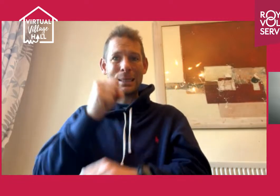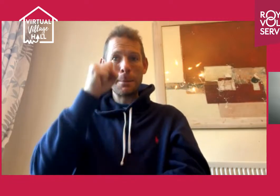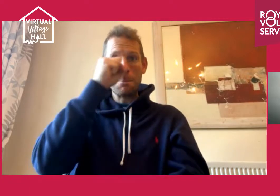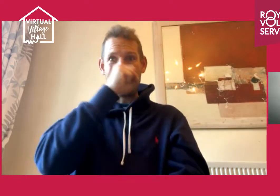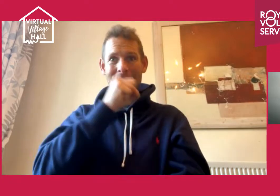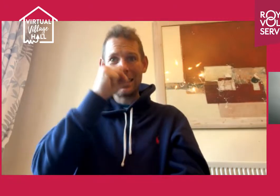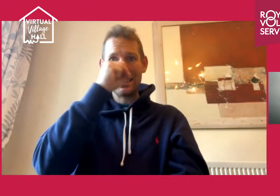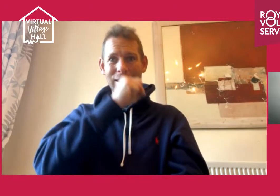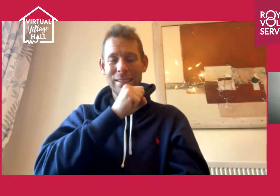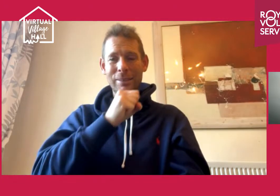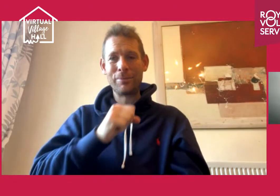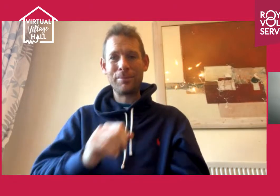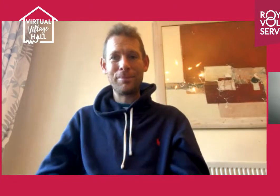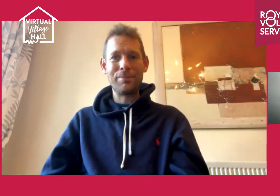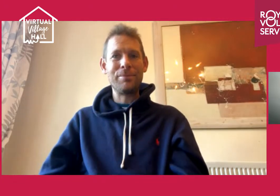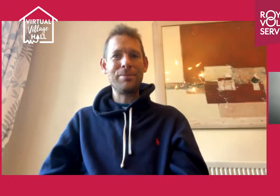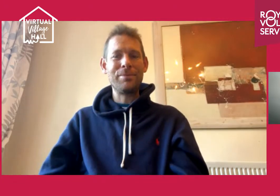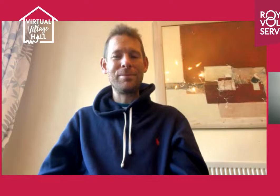and guinea pig,